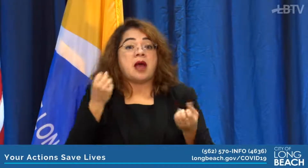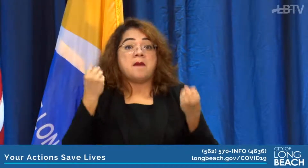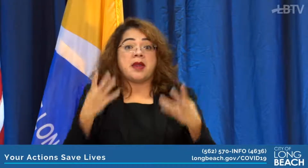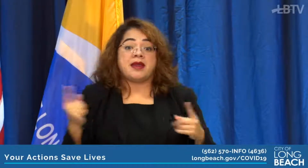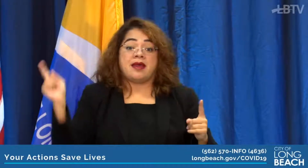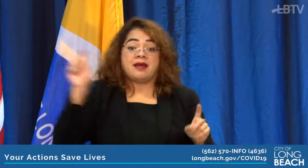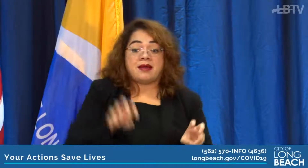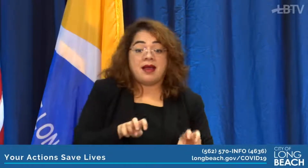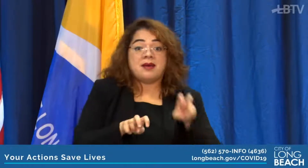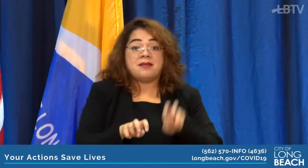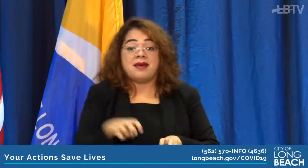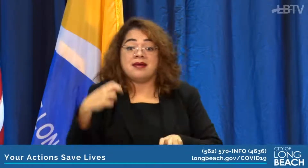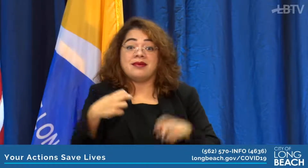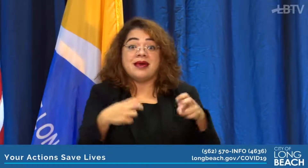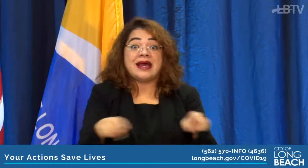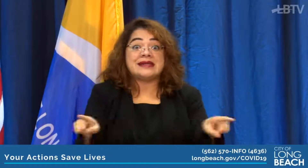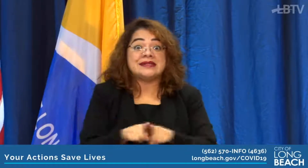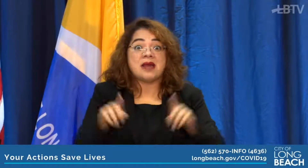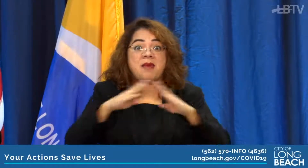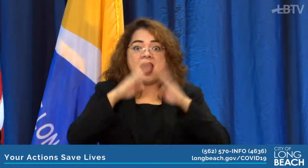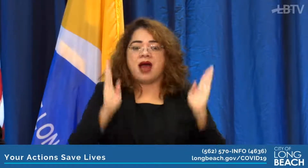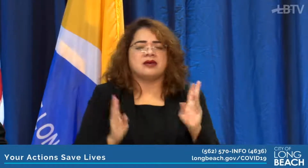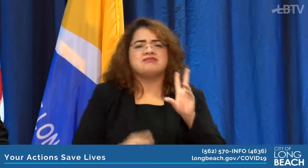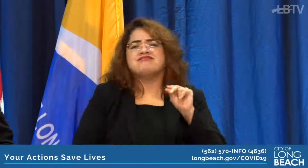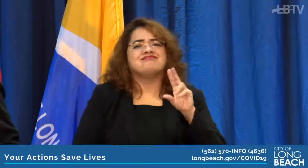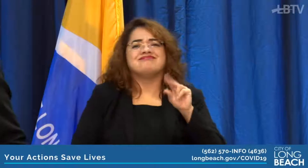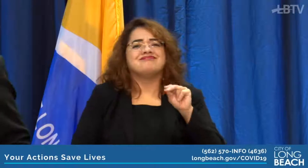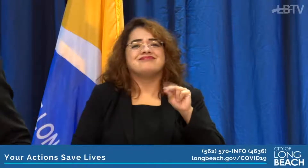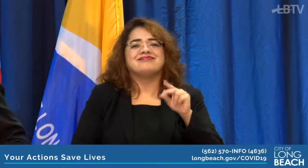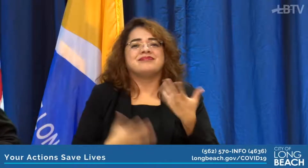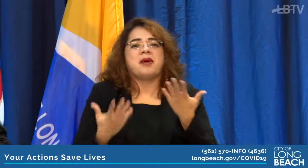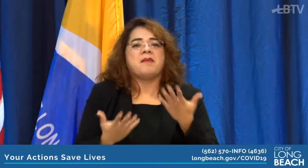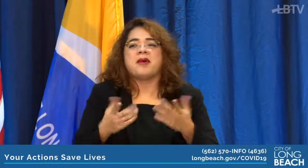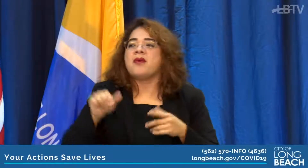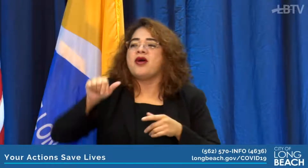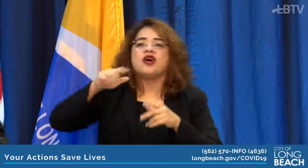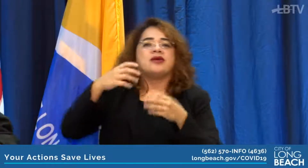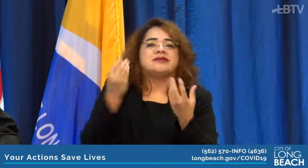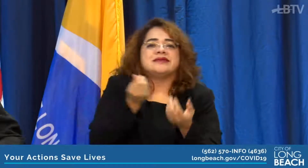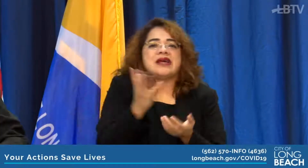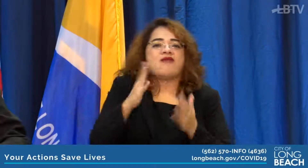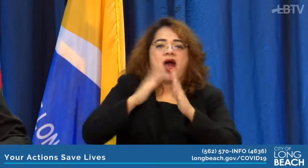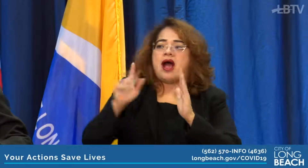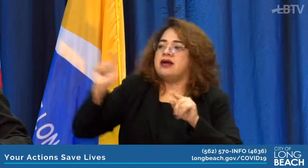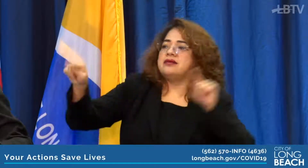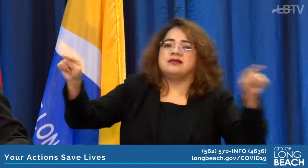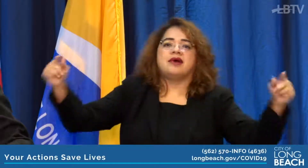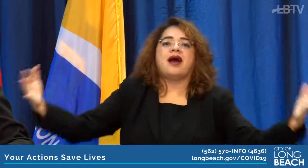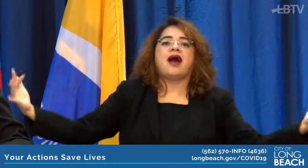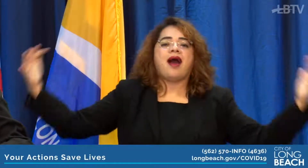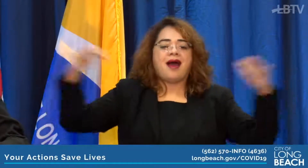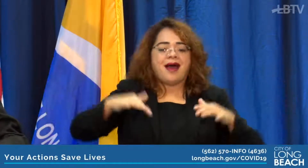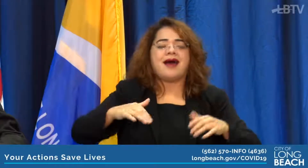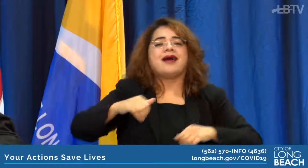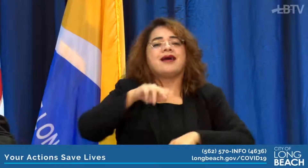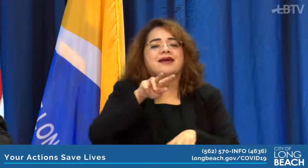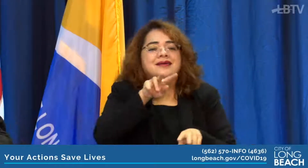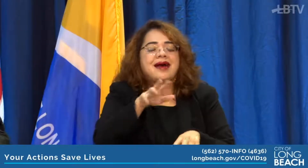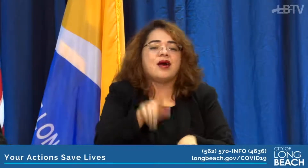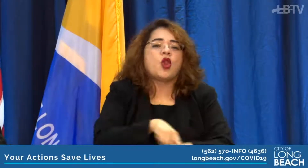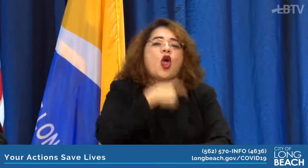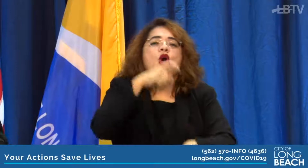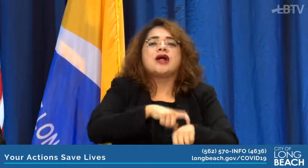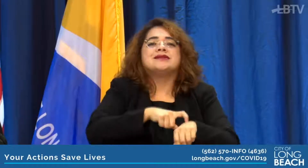household. So it is the only place within the current orders that allows for people who are not within the same household to sit